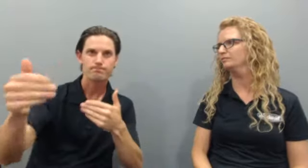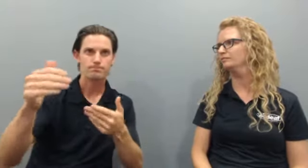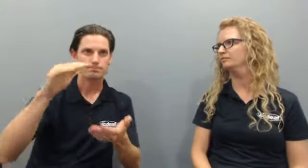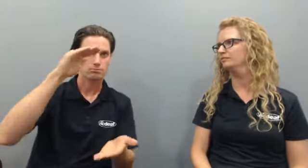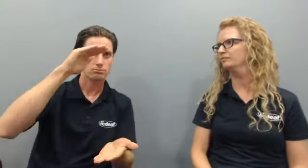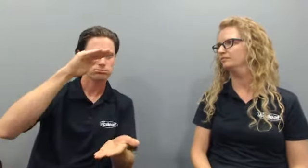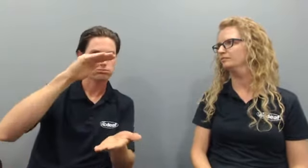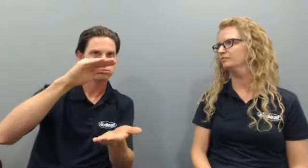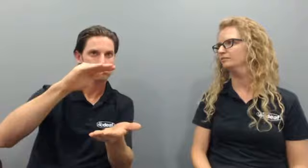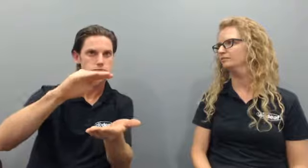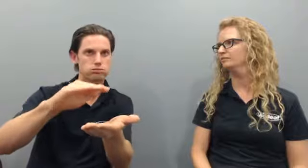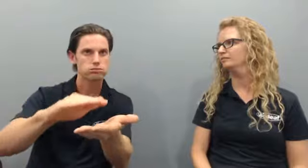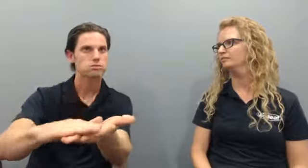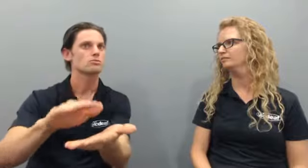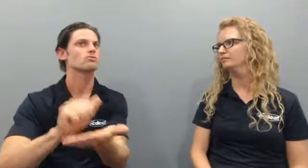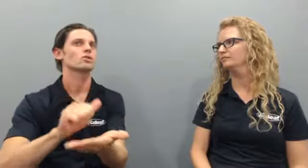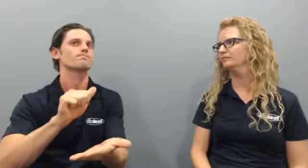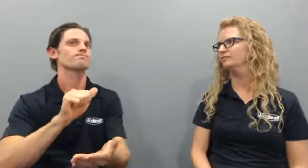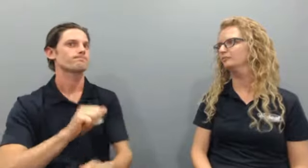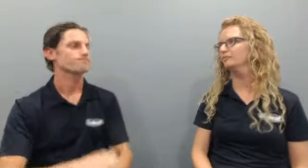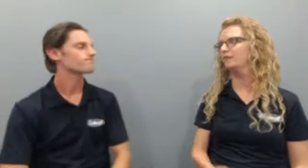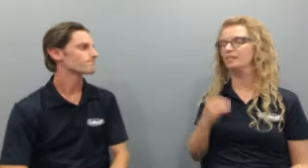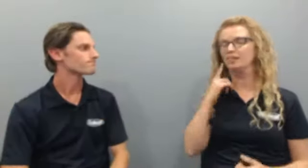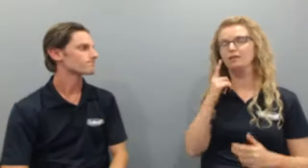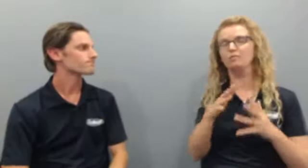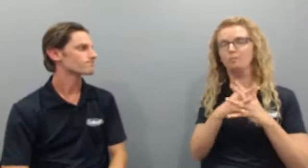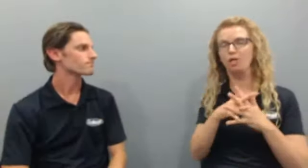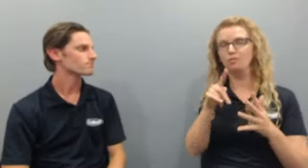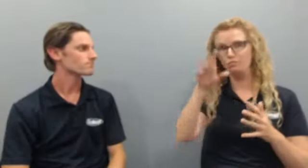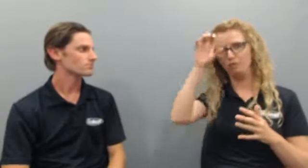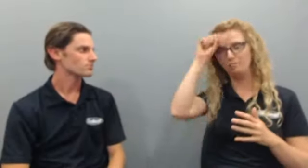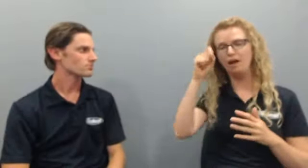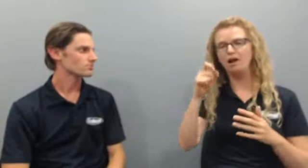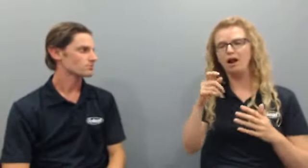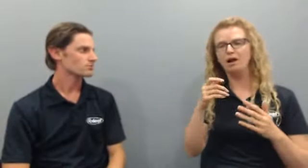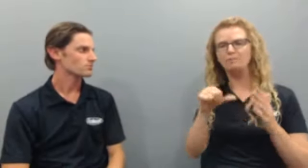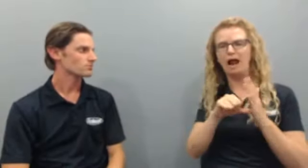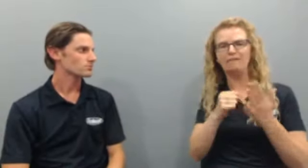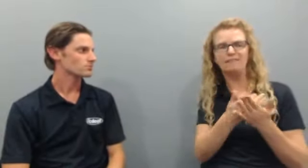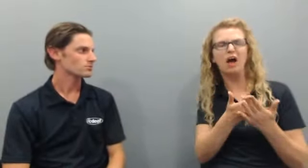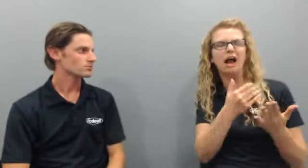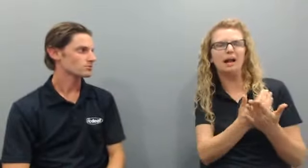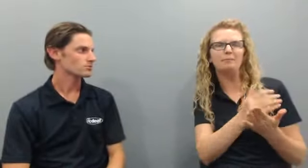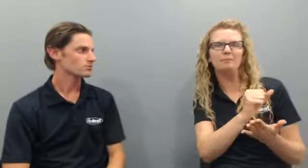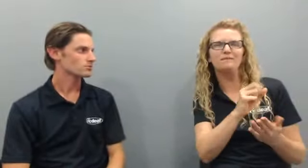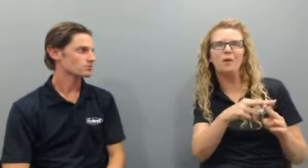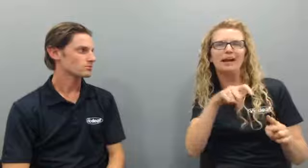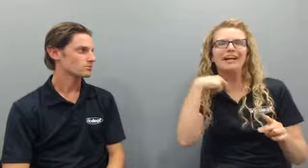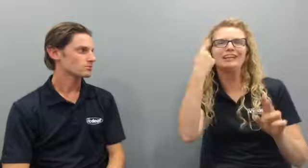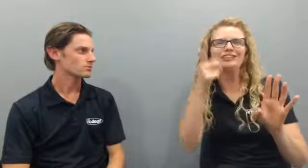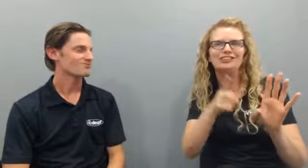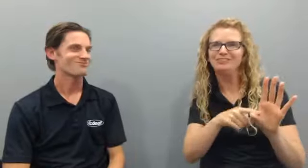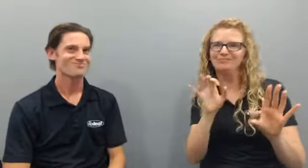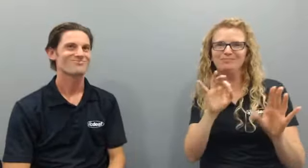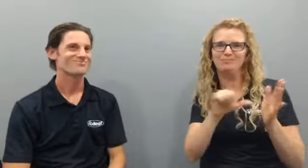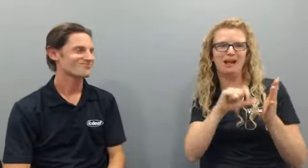to have a look at your situation. But it is important to balance your money and make sure you use it appropriately. But remember, if you